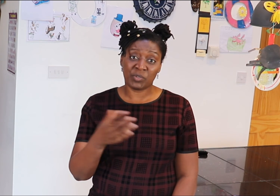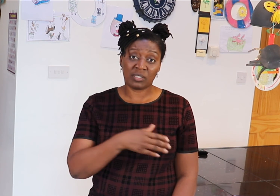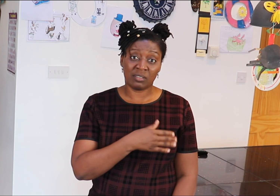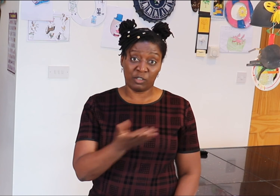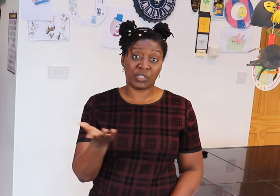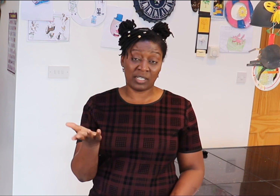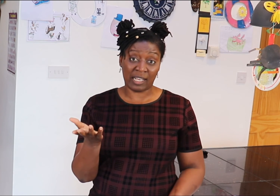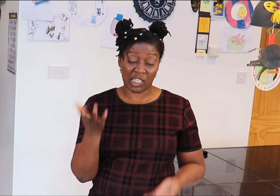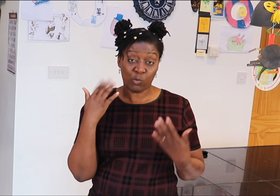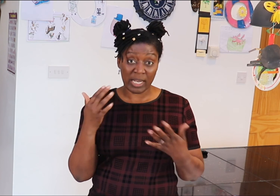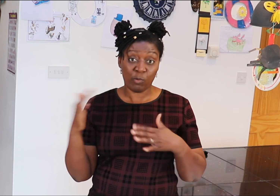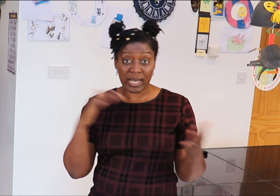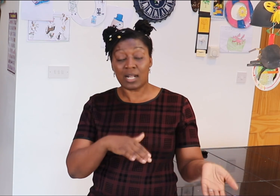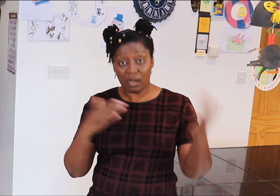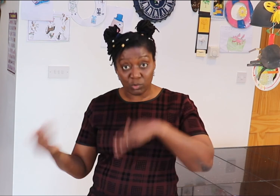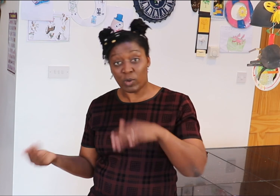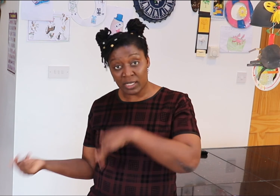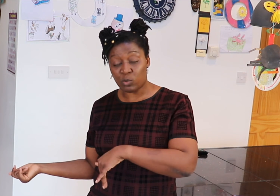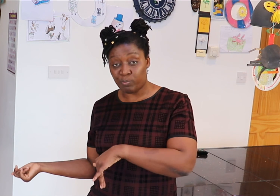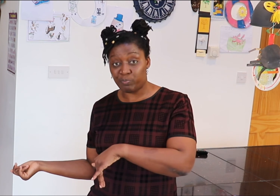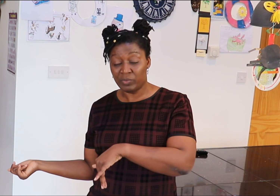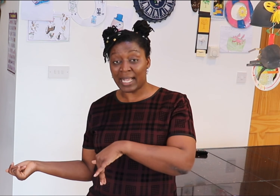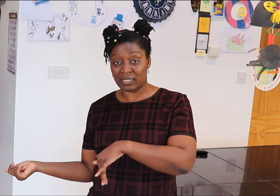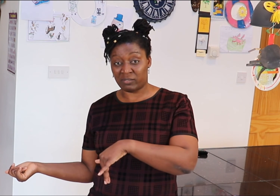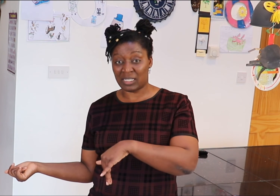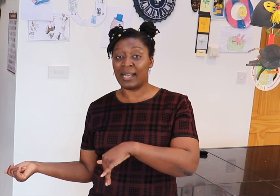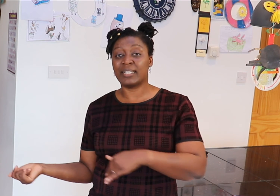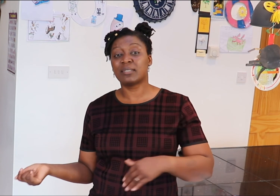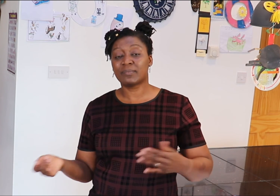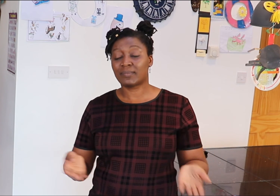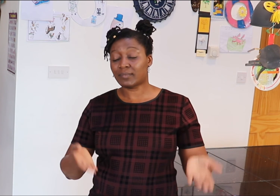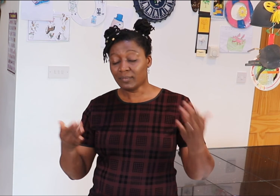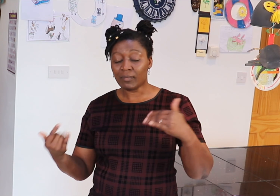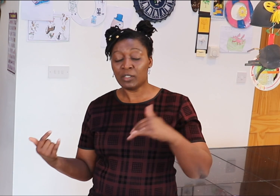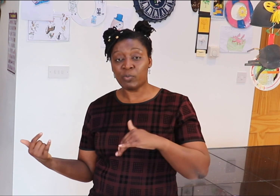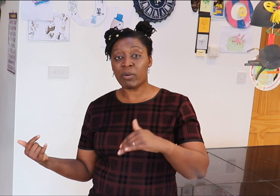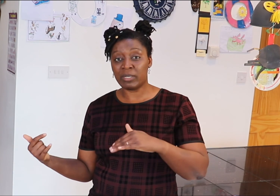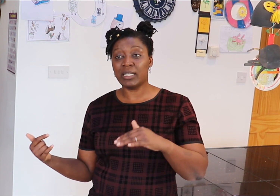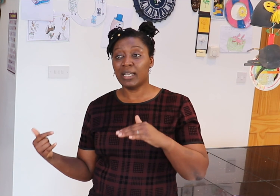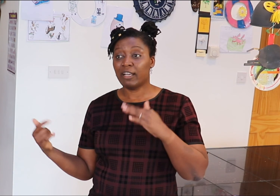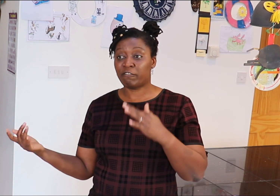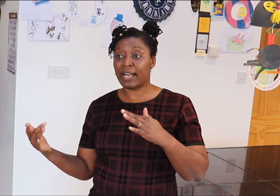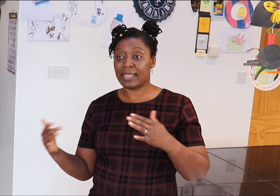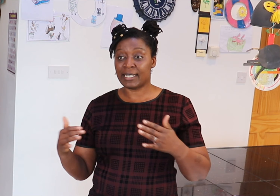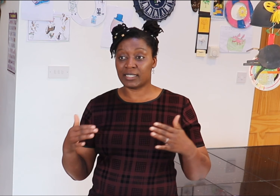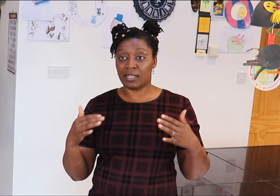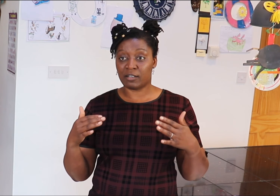Sometimes you see, like when is the negative side, you probably find that a lot